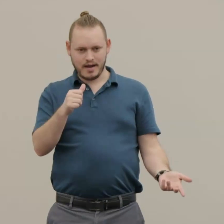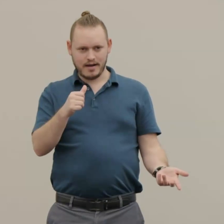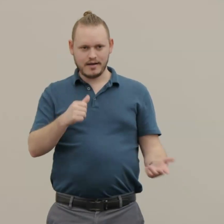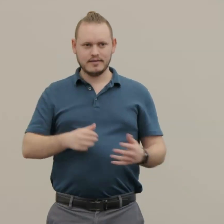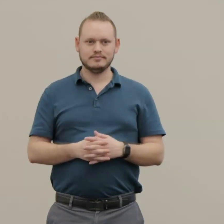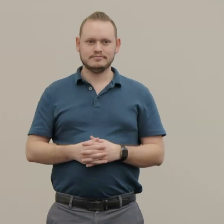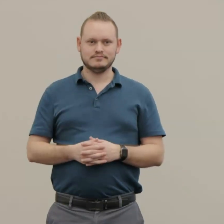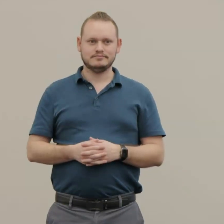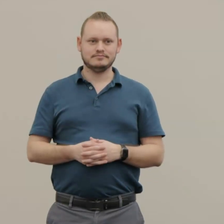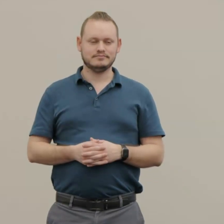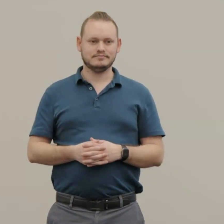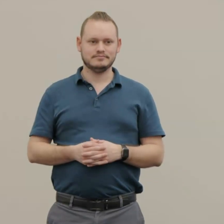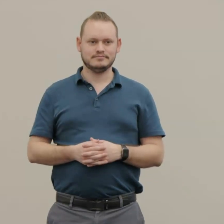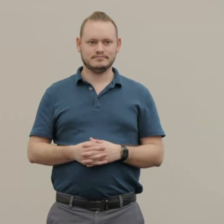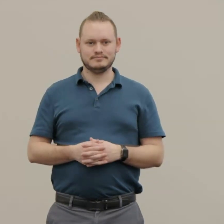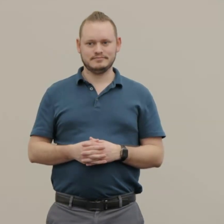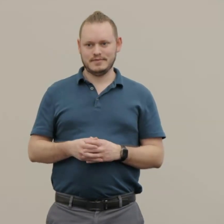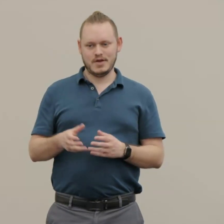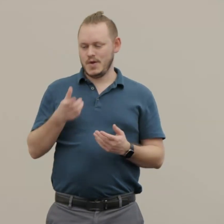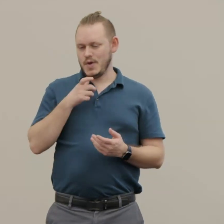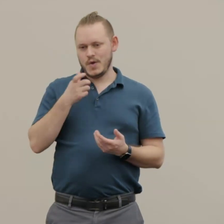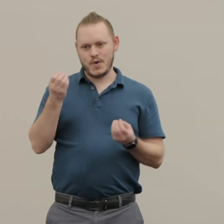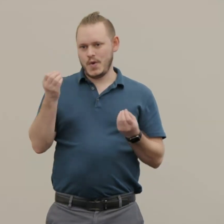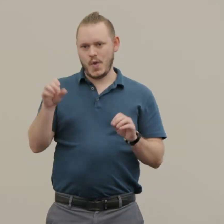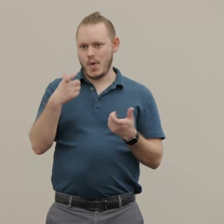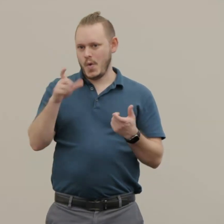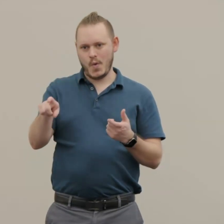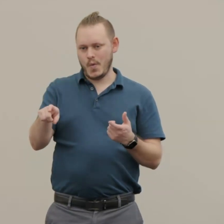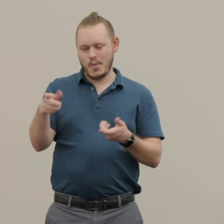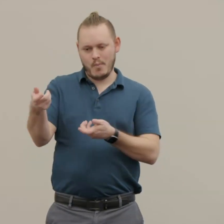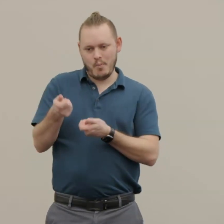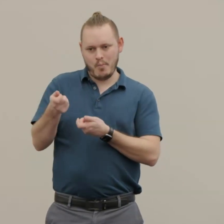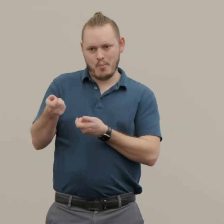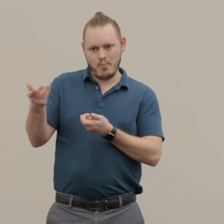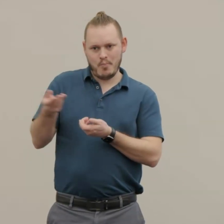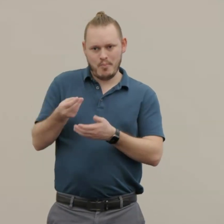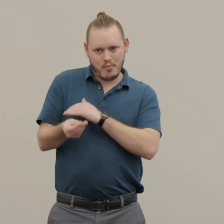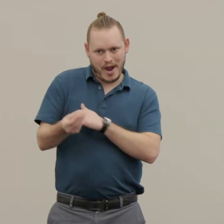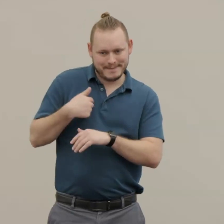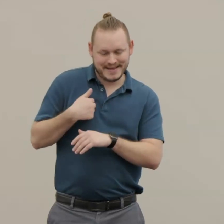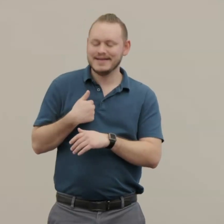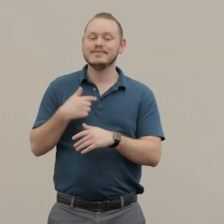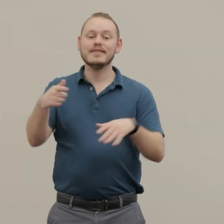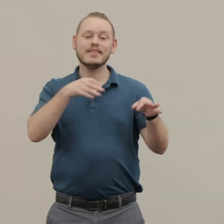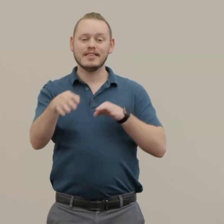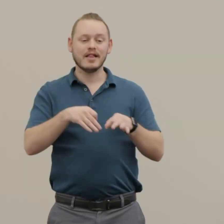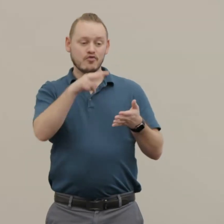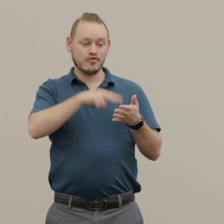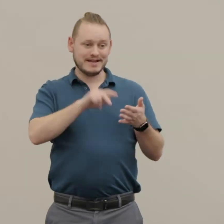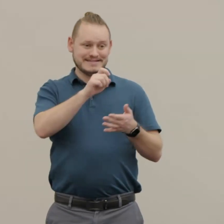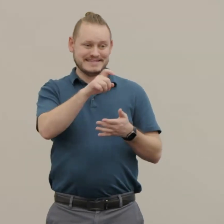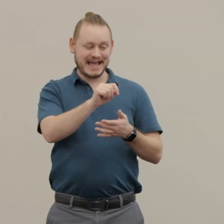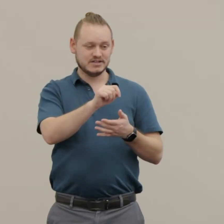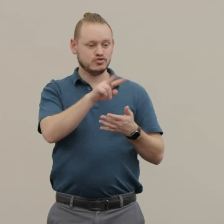No one had to bribe me with a breakfast taco, but they had to explain to me that when we read text, we read